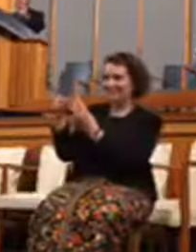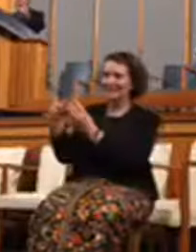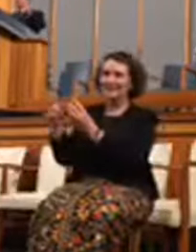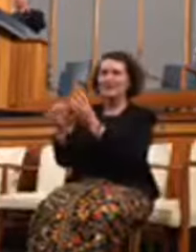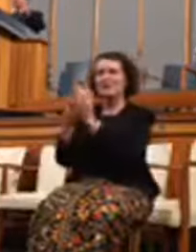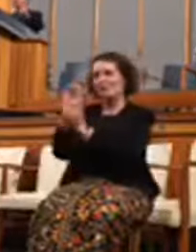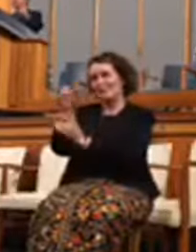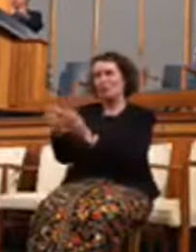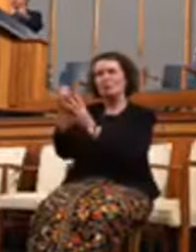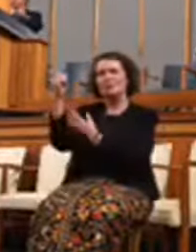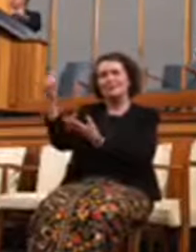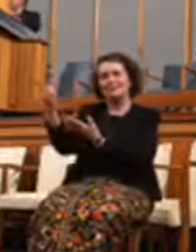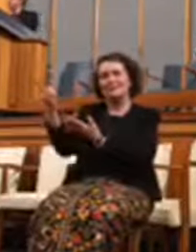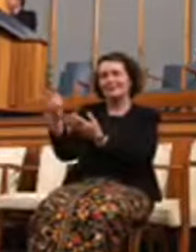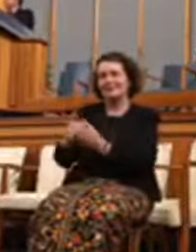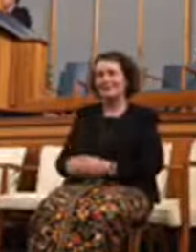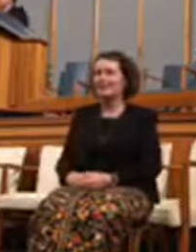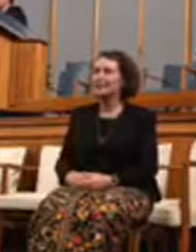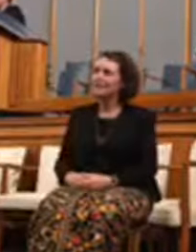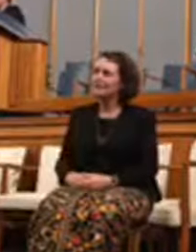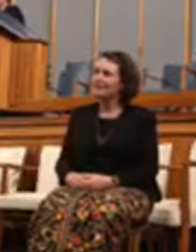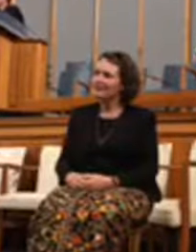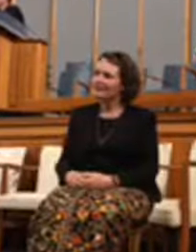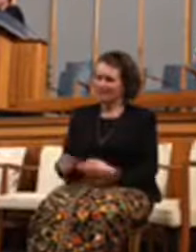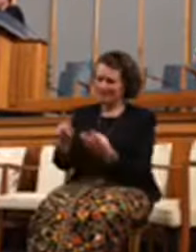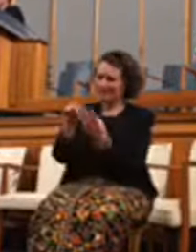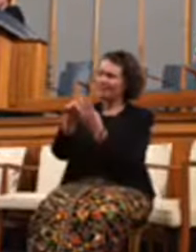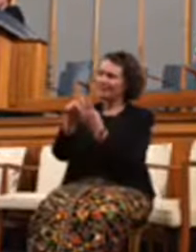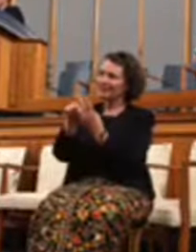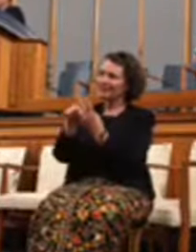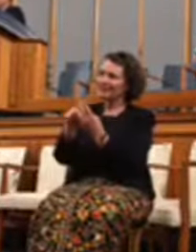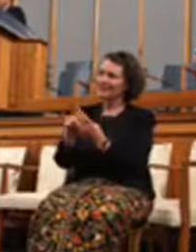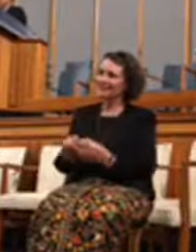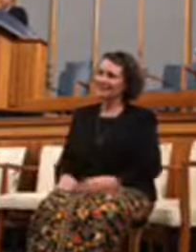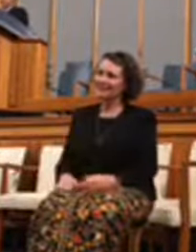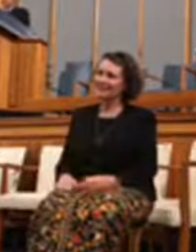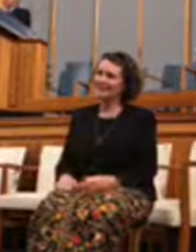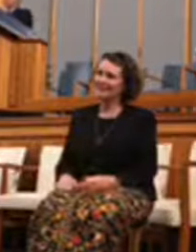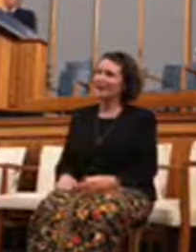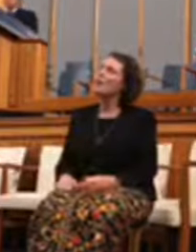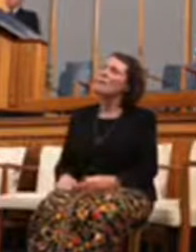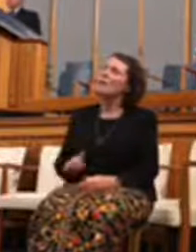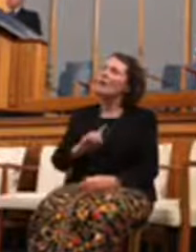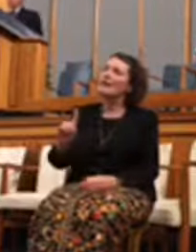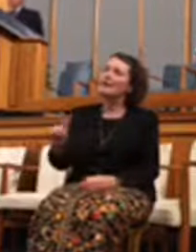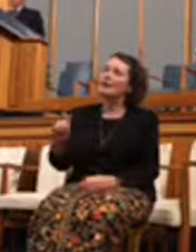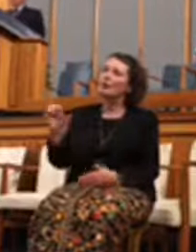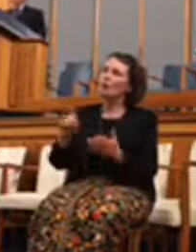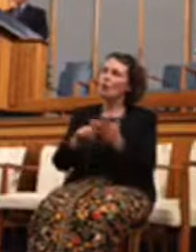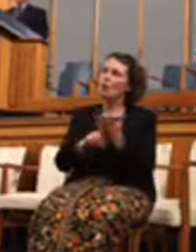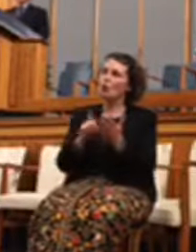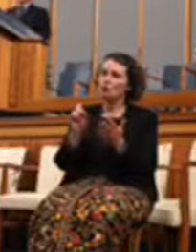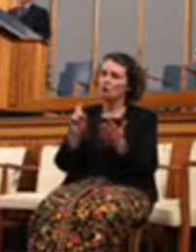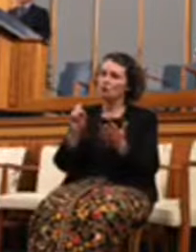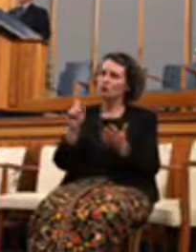in the person of the Lord Jesus Christ. If you don't believe me, please read later Colossians chapter 1, verse